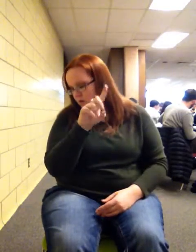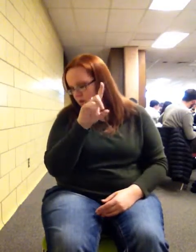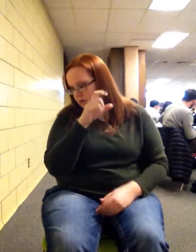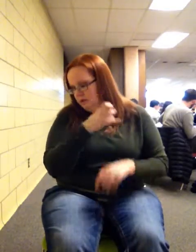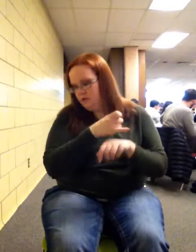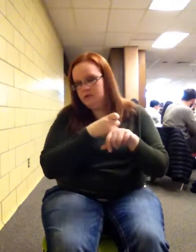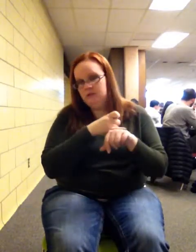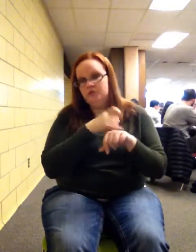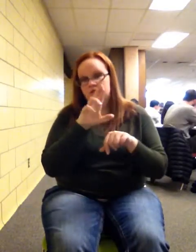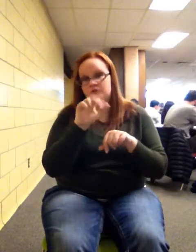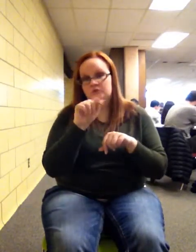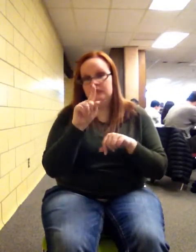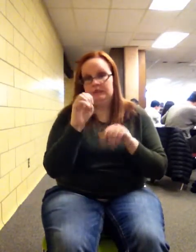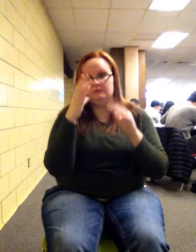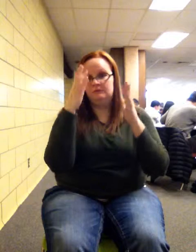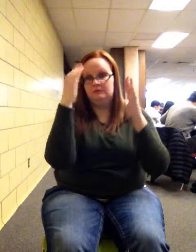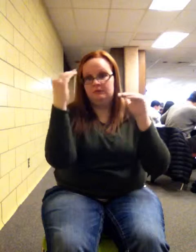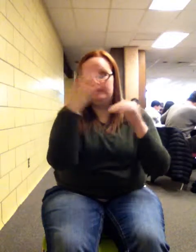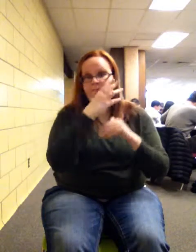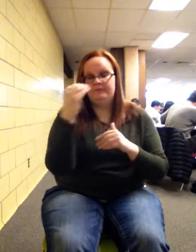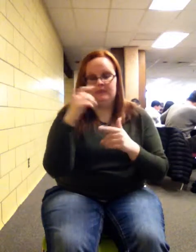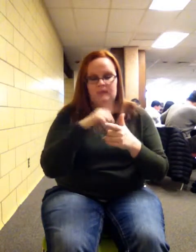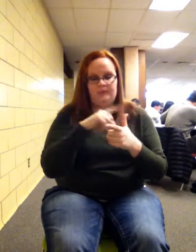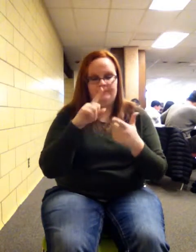the expectations theory equation.